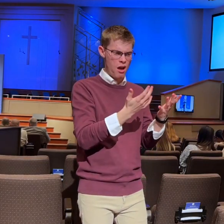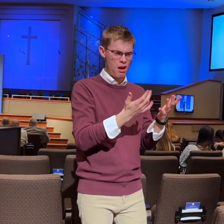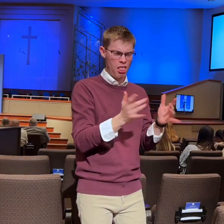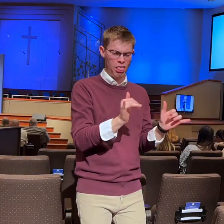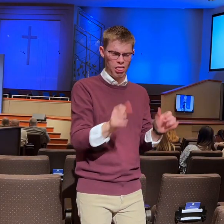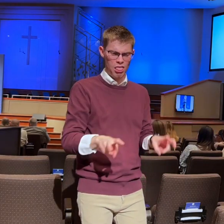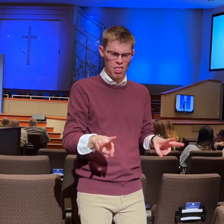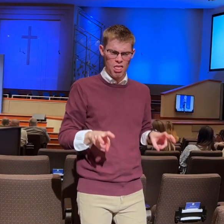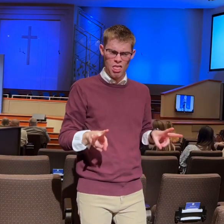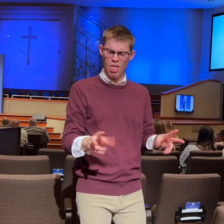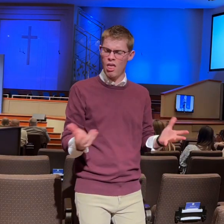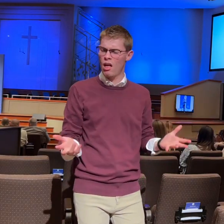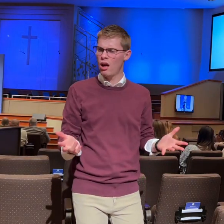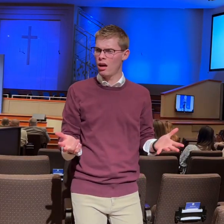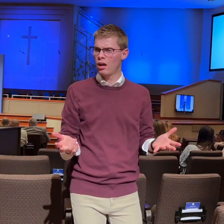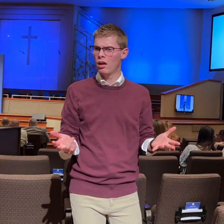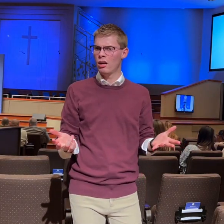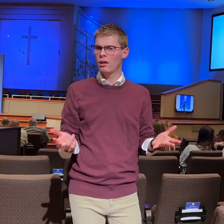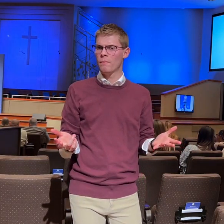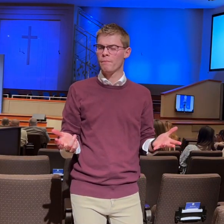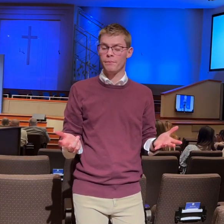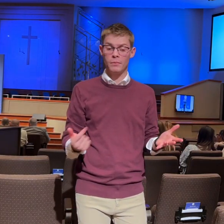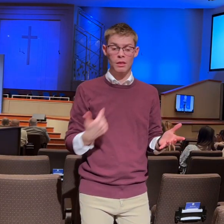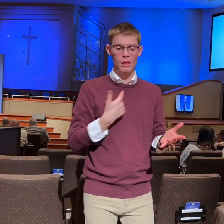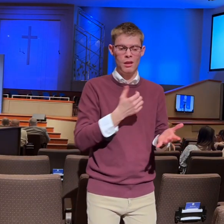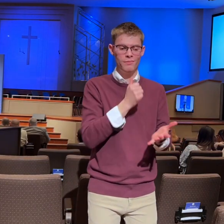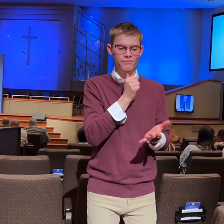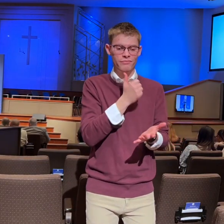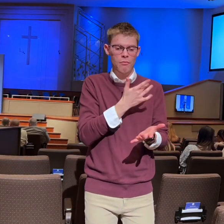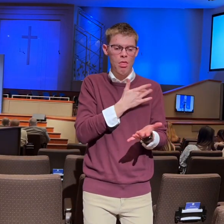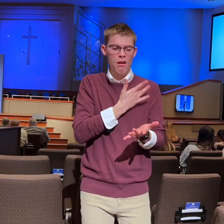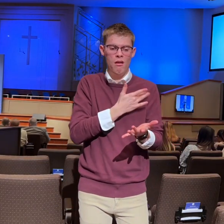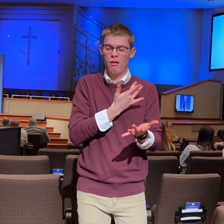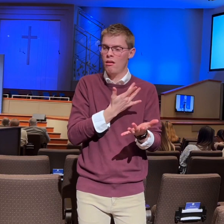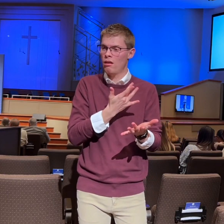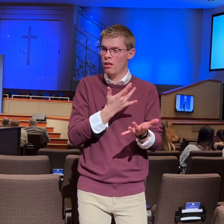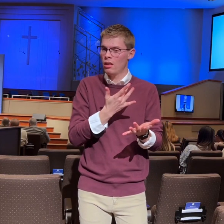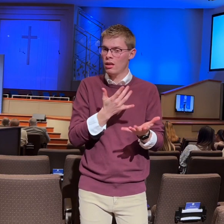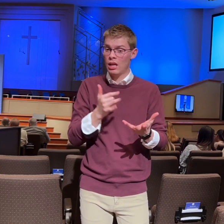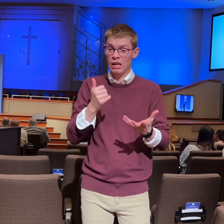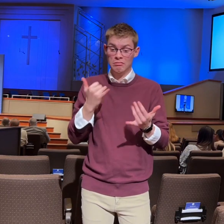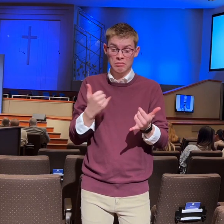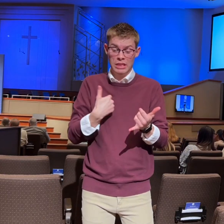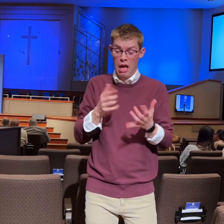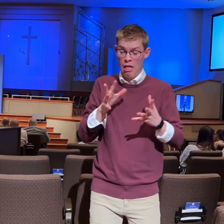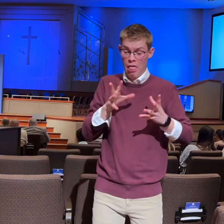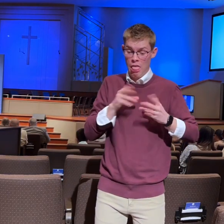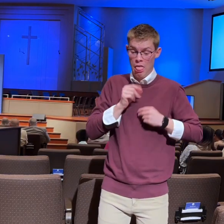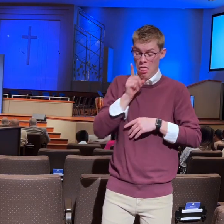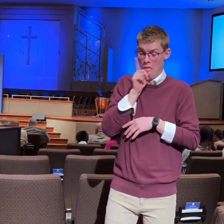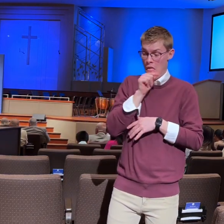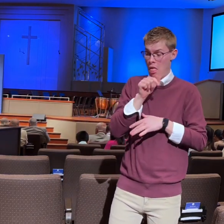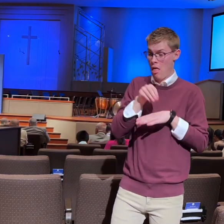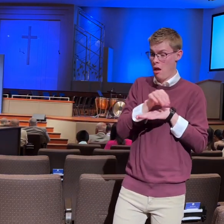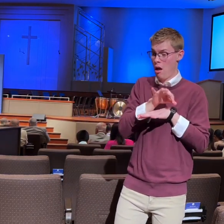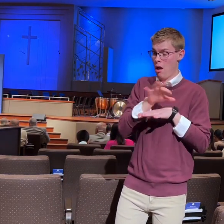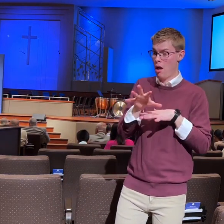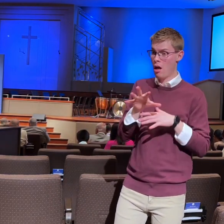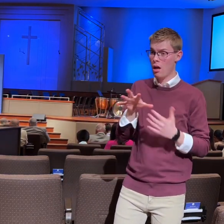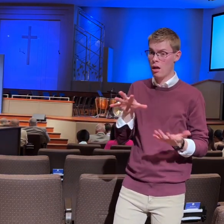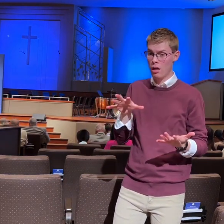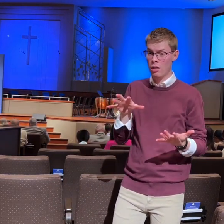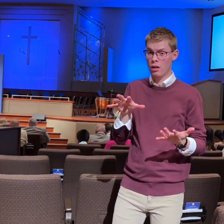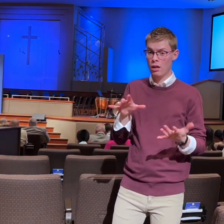Their past feeling to the point that they accept false messages, 2 Timothy 2 speaks of this,